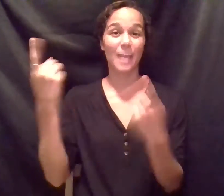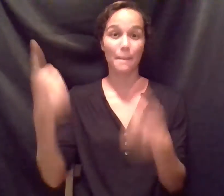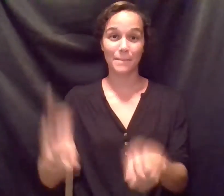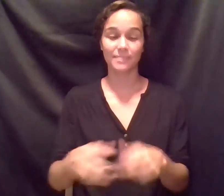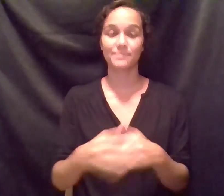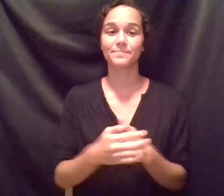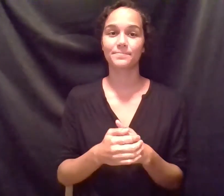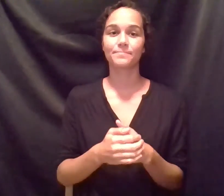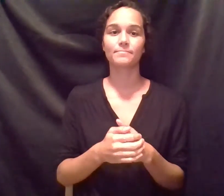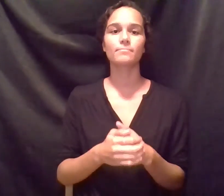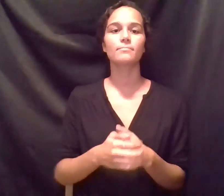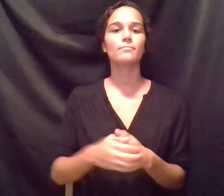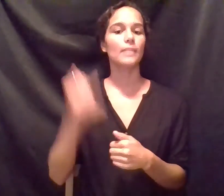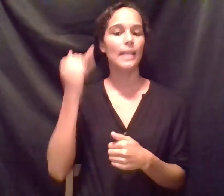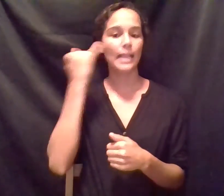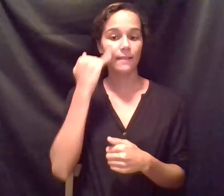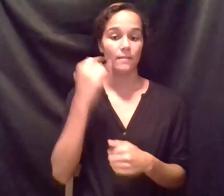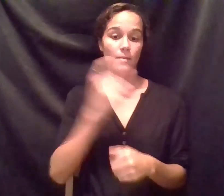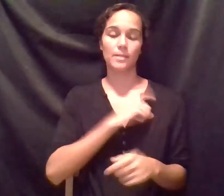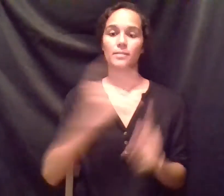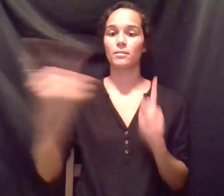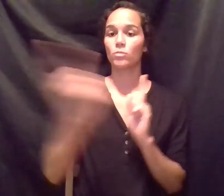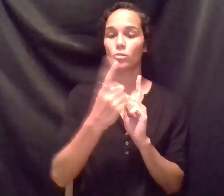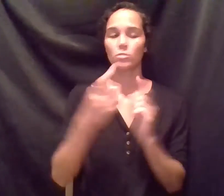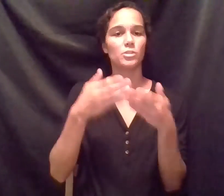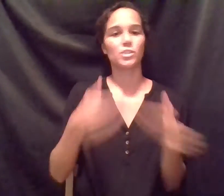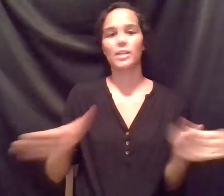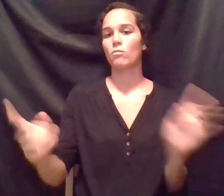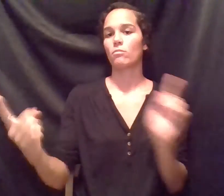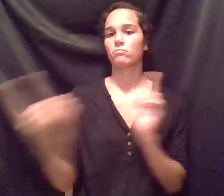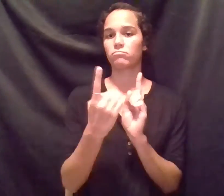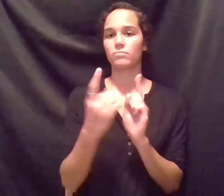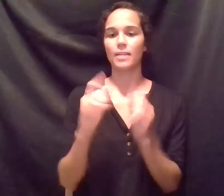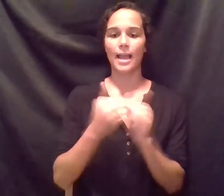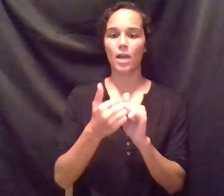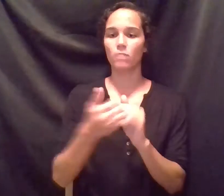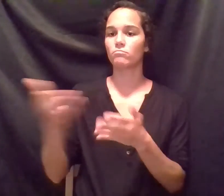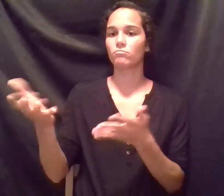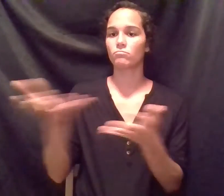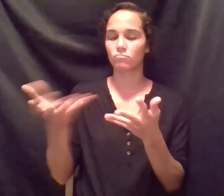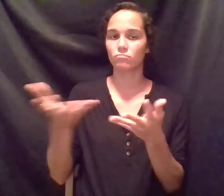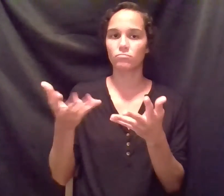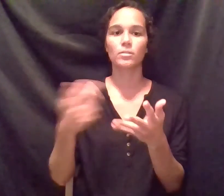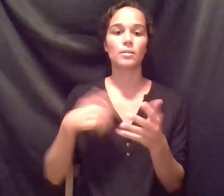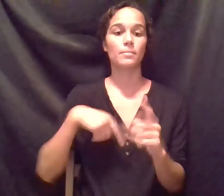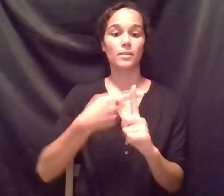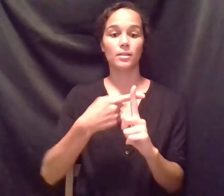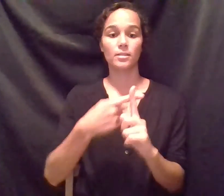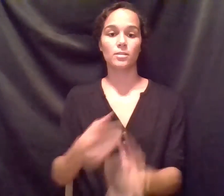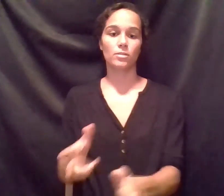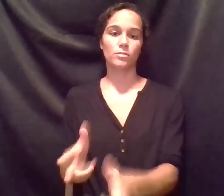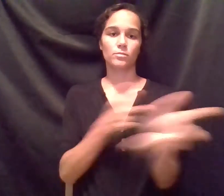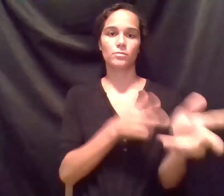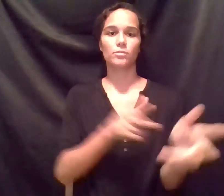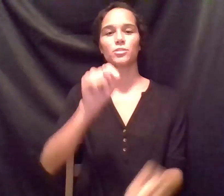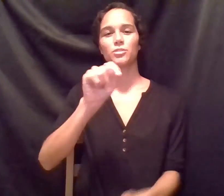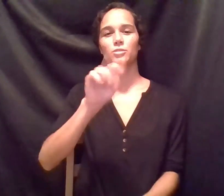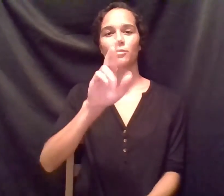handle a general police encounter and also a traffic stop. That's today's agenda. Again, we are going to be talking laws. We're going